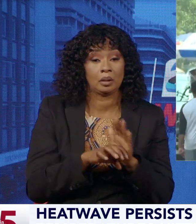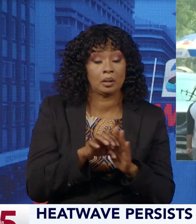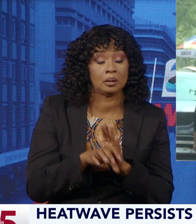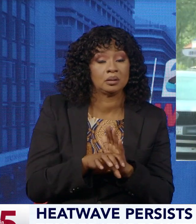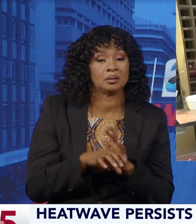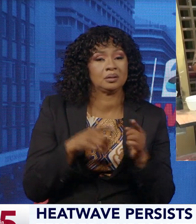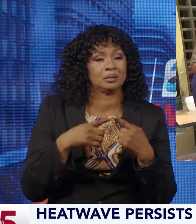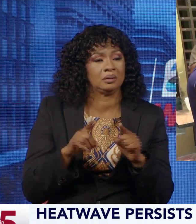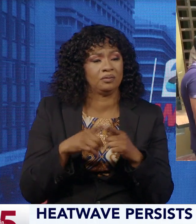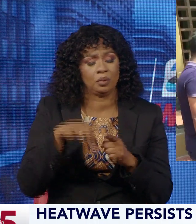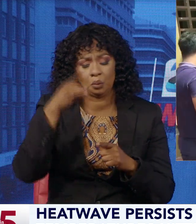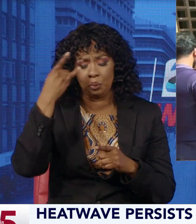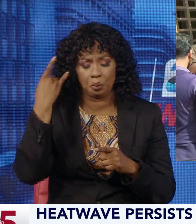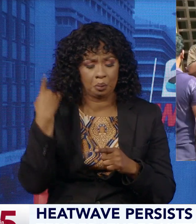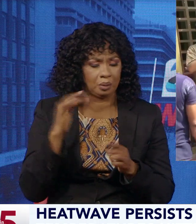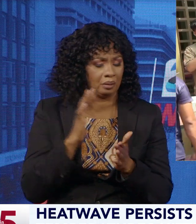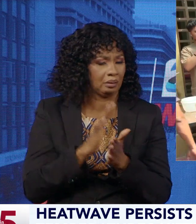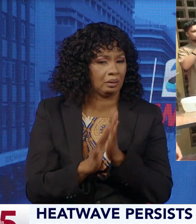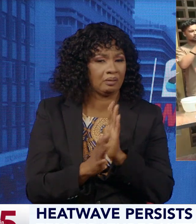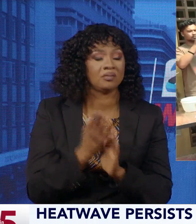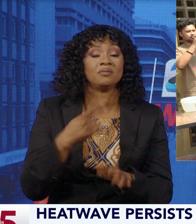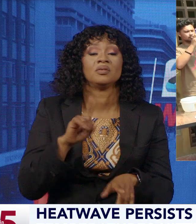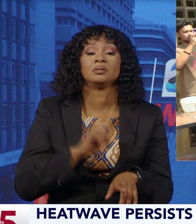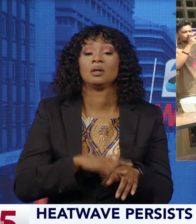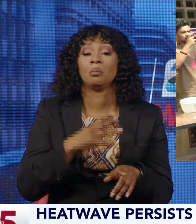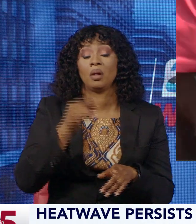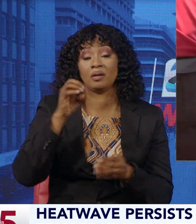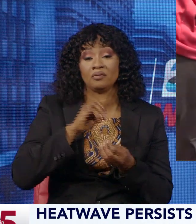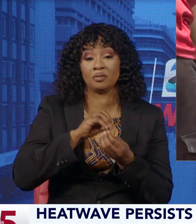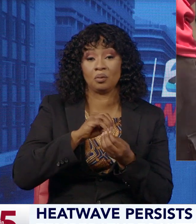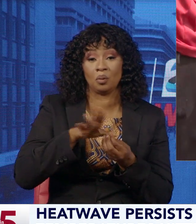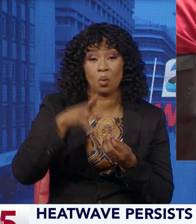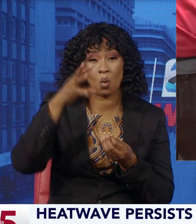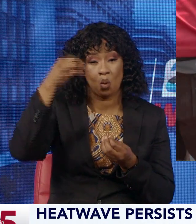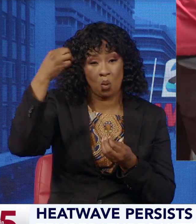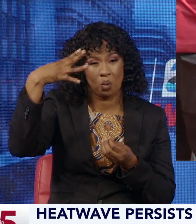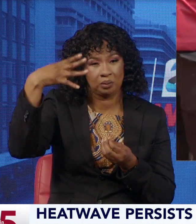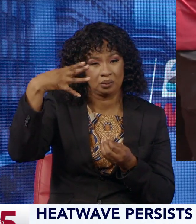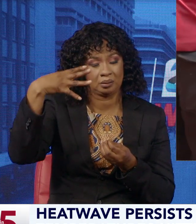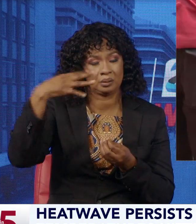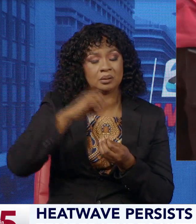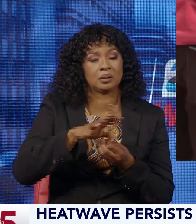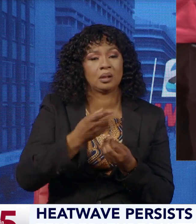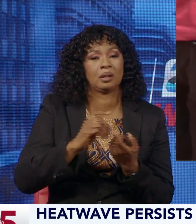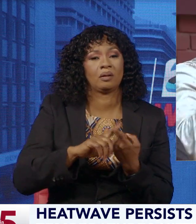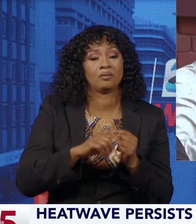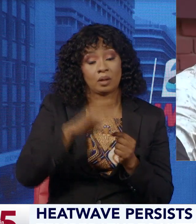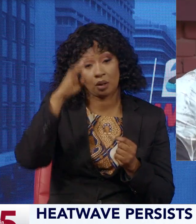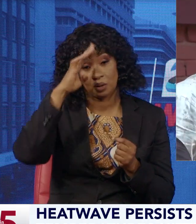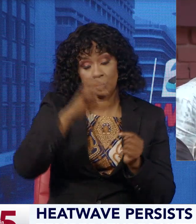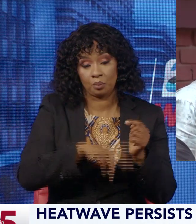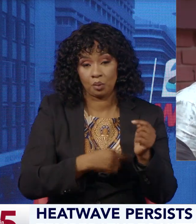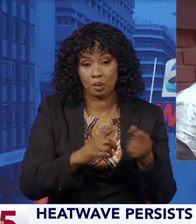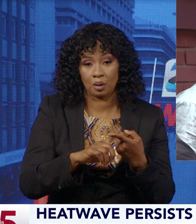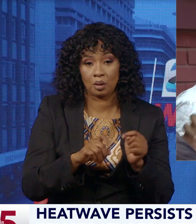and expansive heat wave has never been seen before. Due to the stifling heat, the country's education ministry